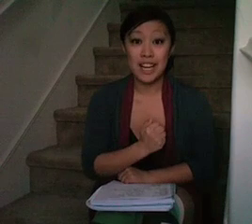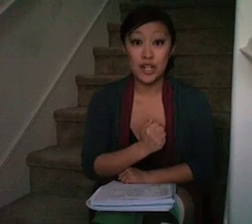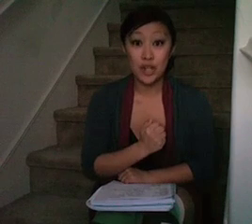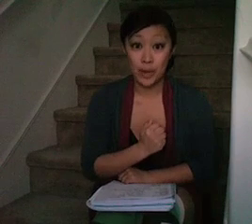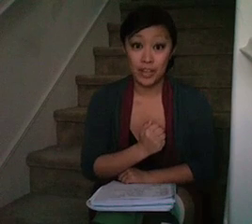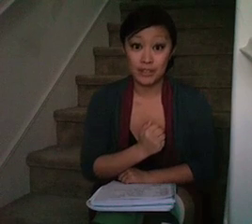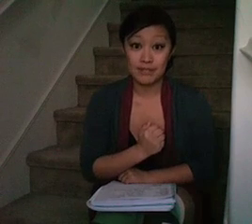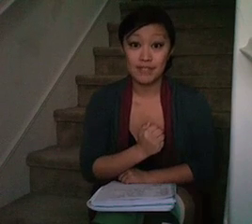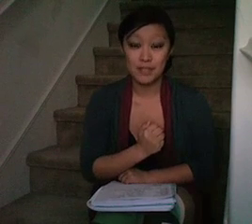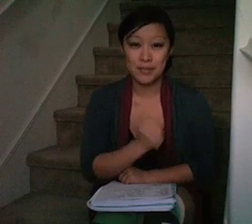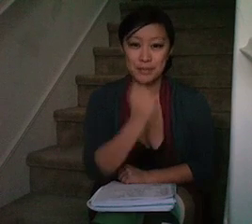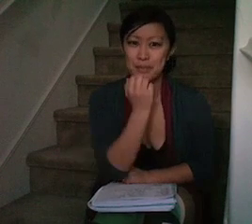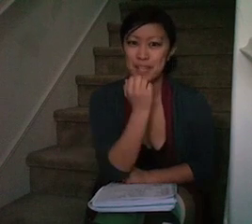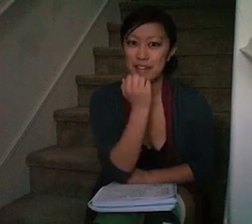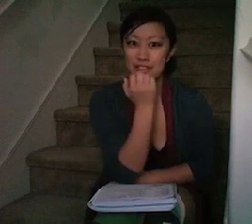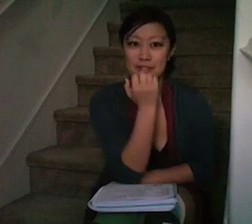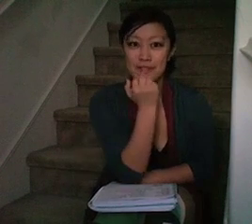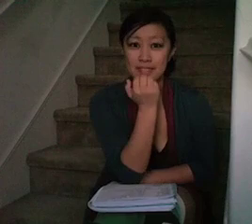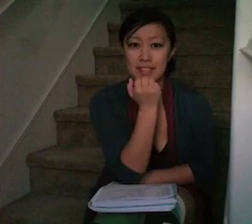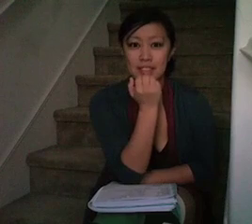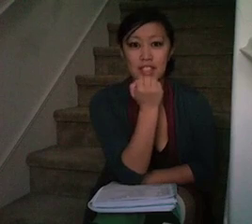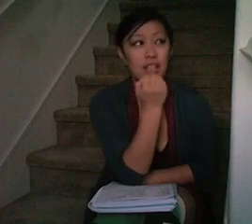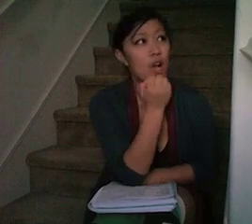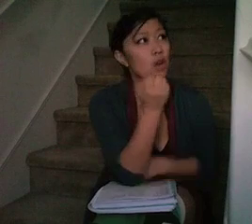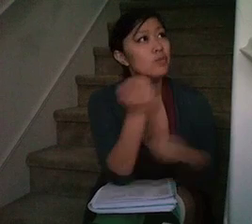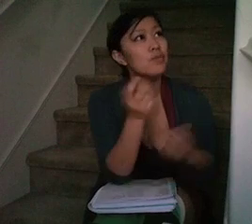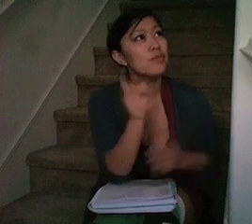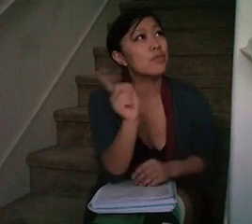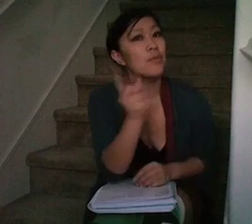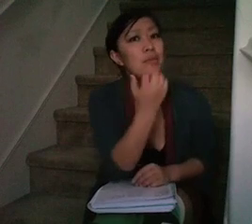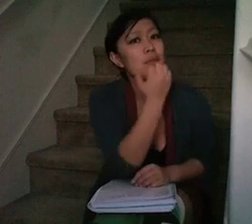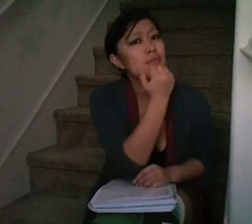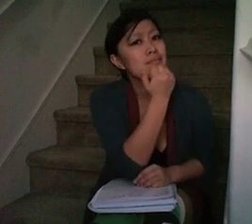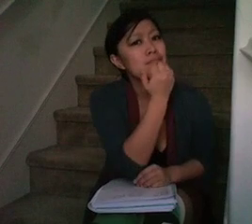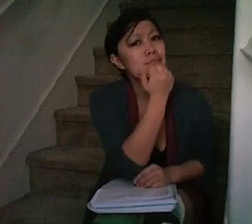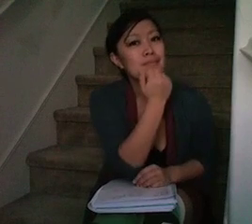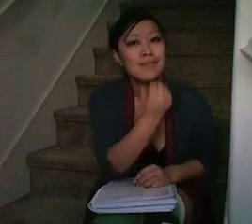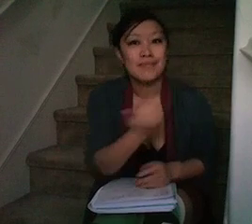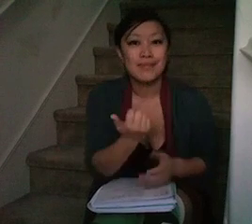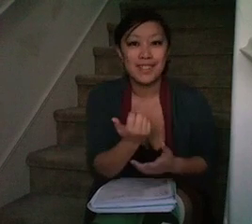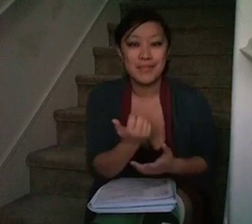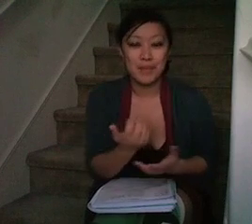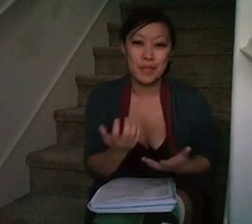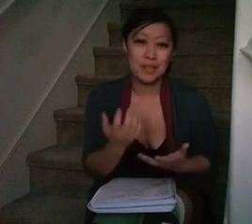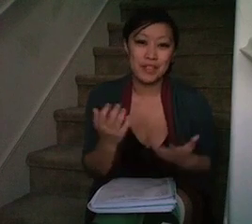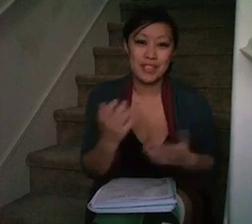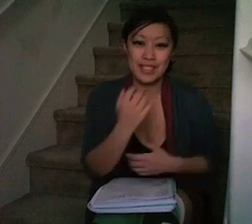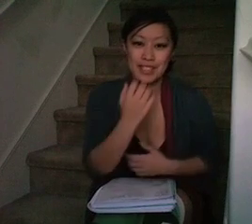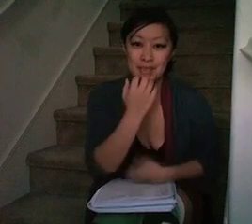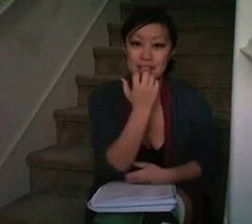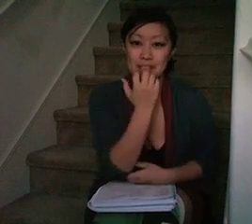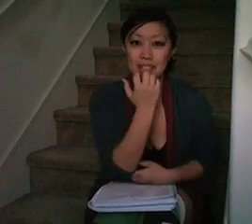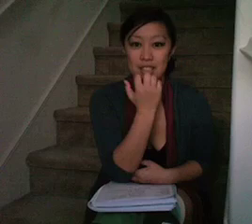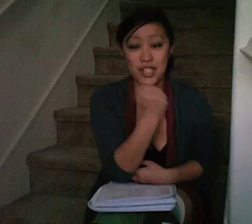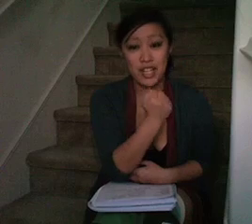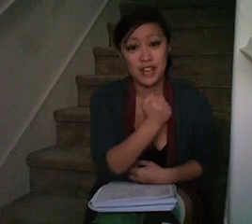underwear, so be careful, if you're like, oh, but you wouldn't use that in the same sentence as like cherish,